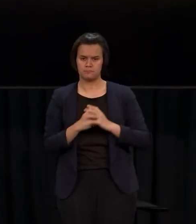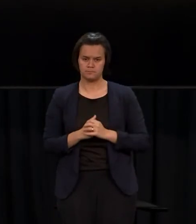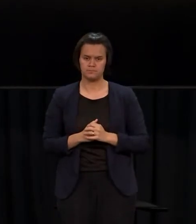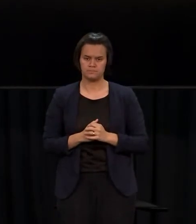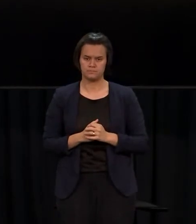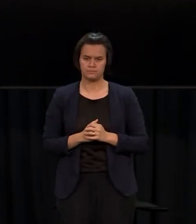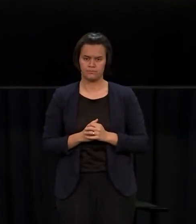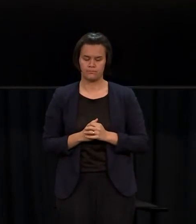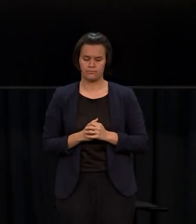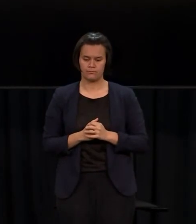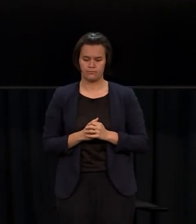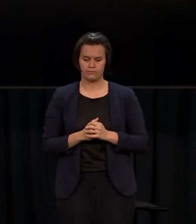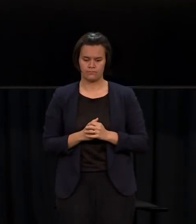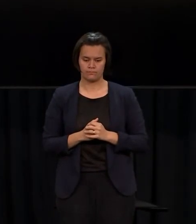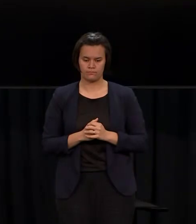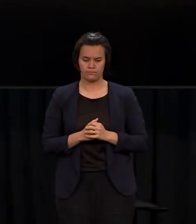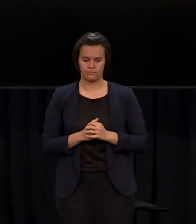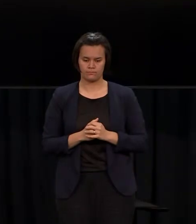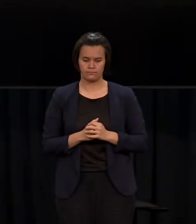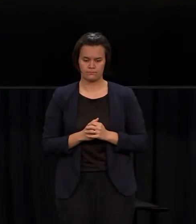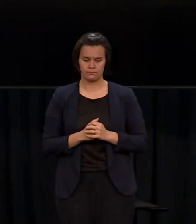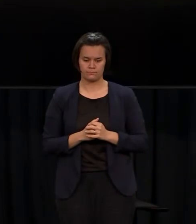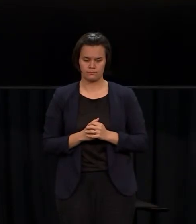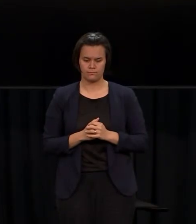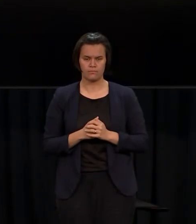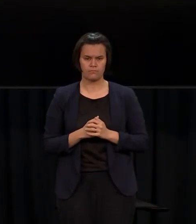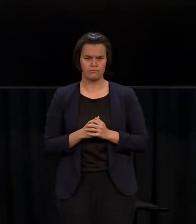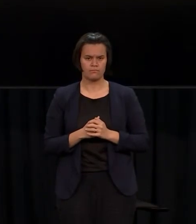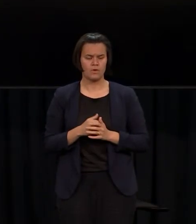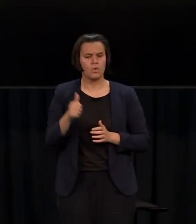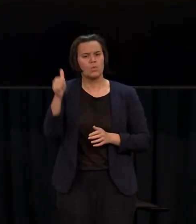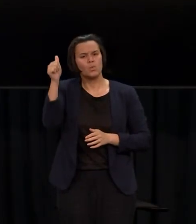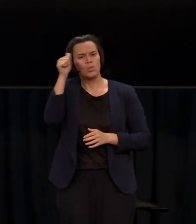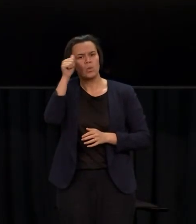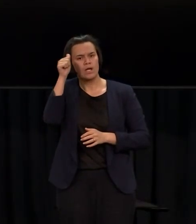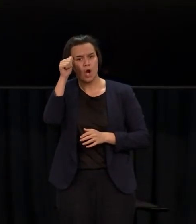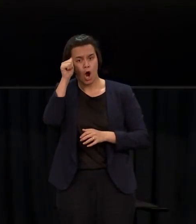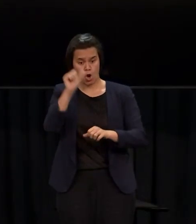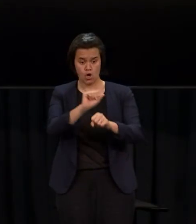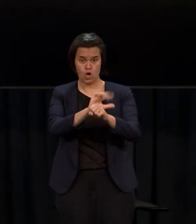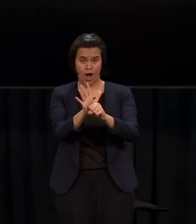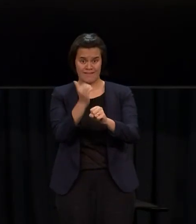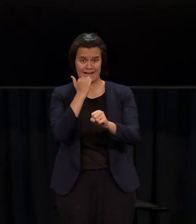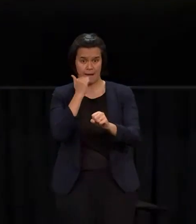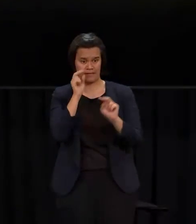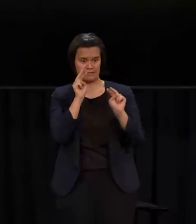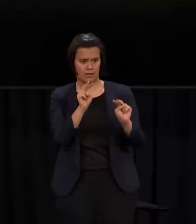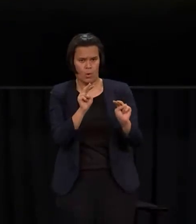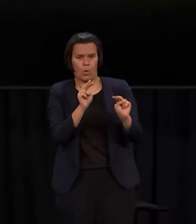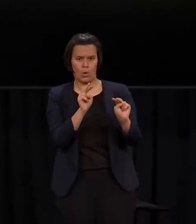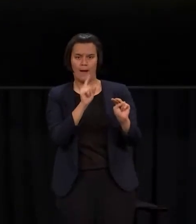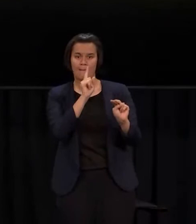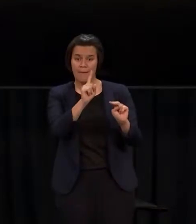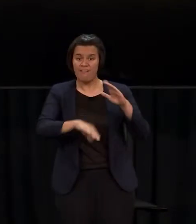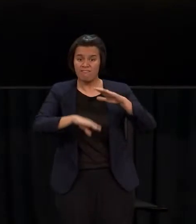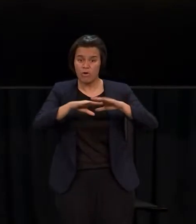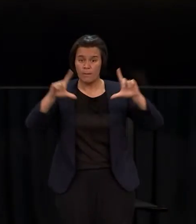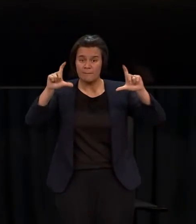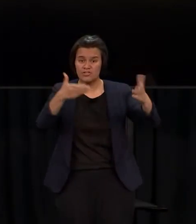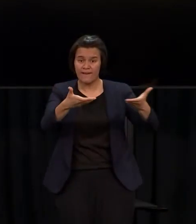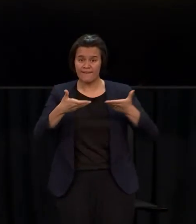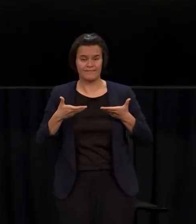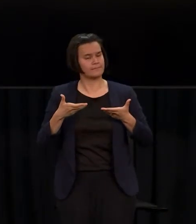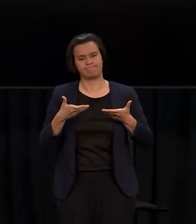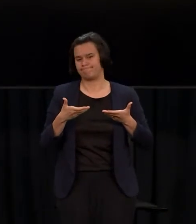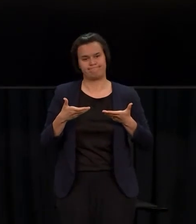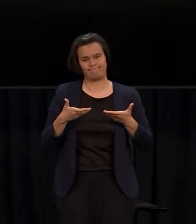the outbreak. We're very aware that daily case numbers don't necessarily tell you much about how we are doing overall.